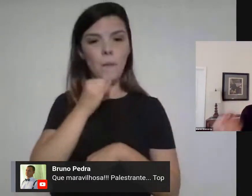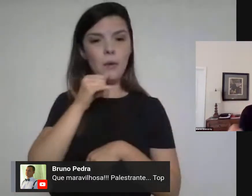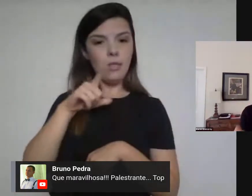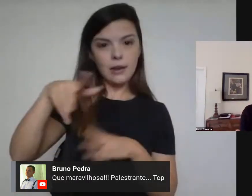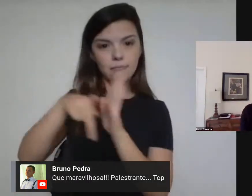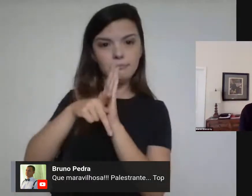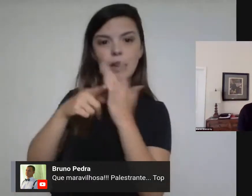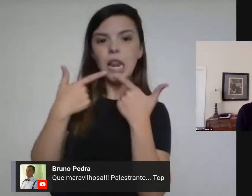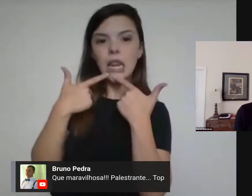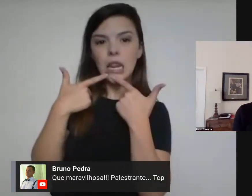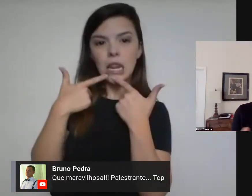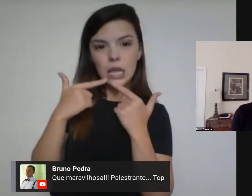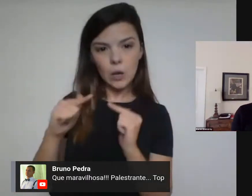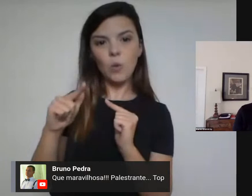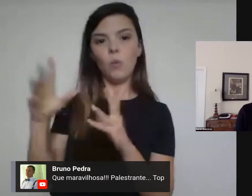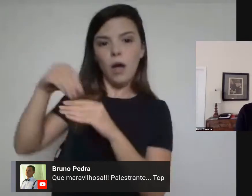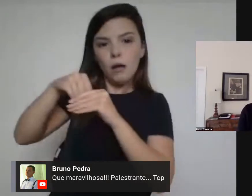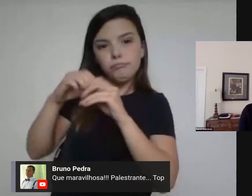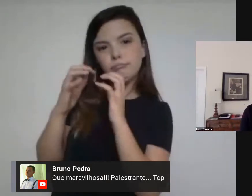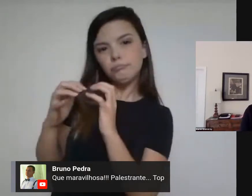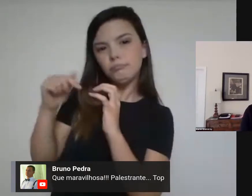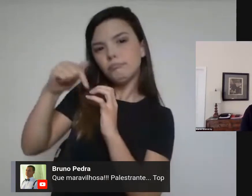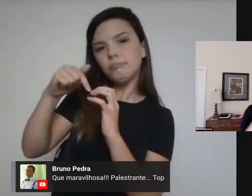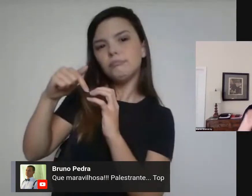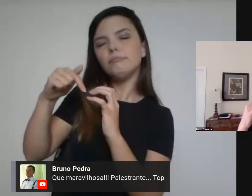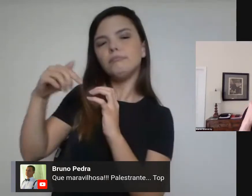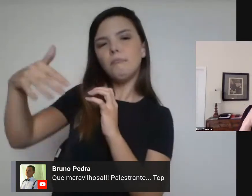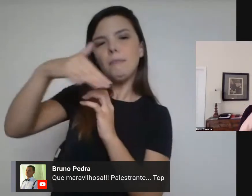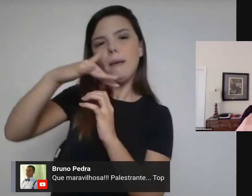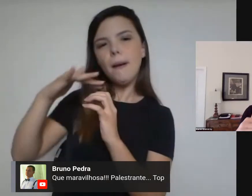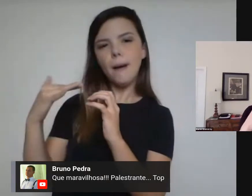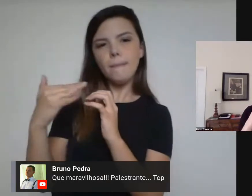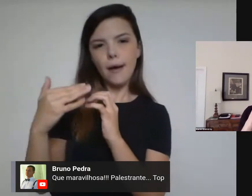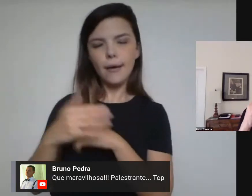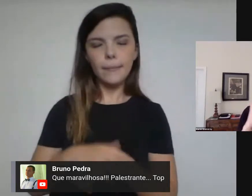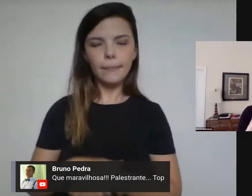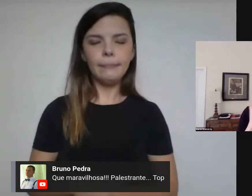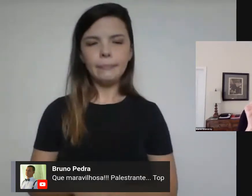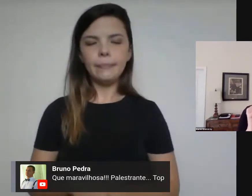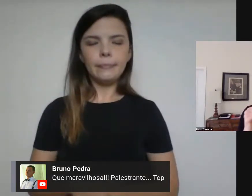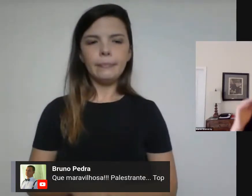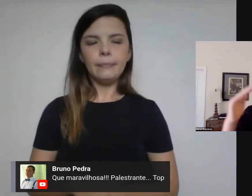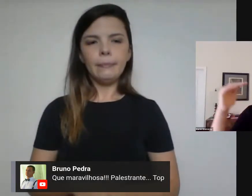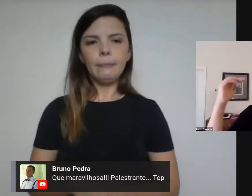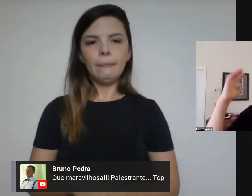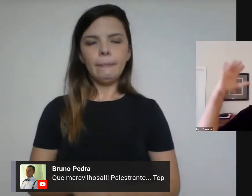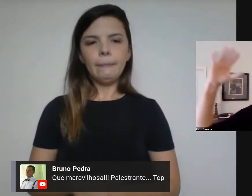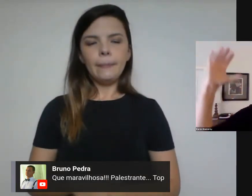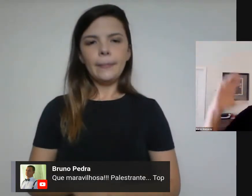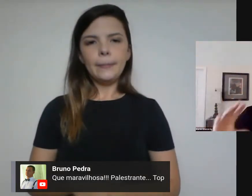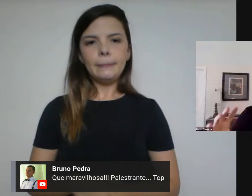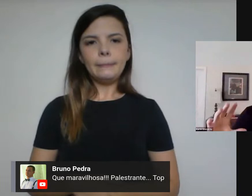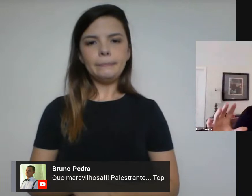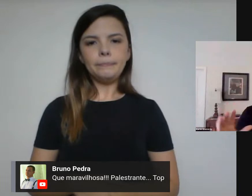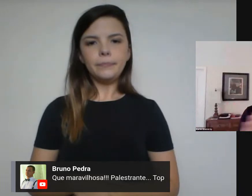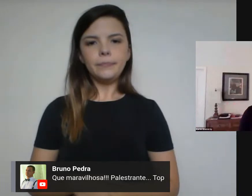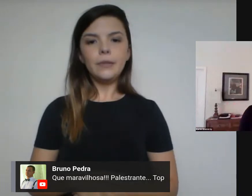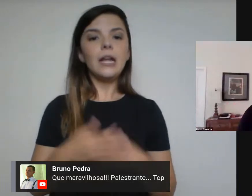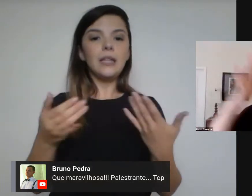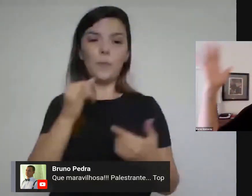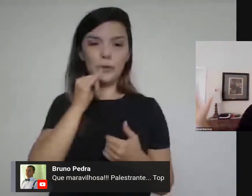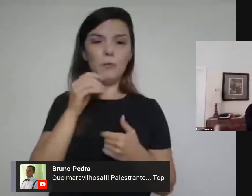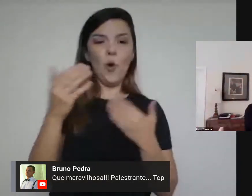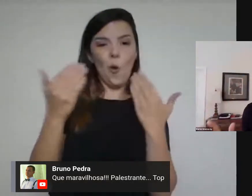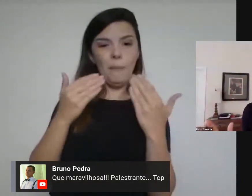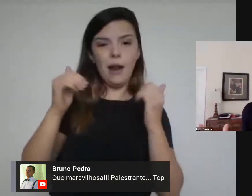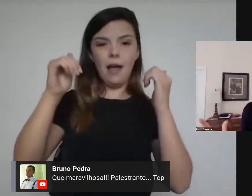apart, engaged in that processing. Also, particularly because there's a upper versus lower versus